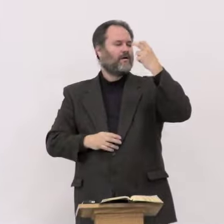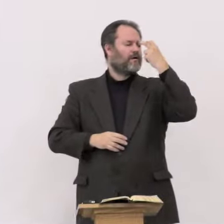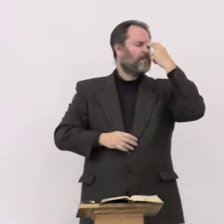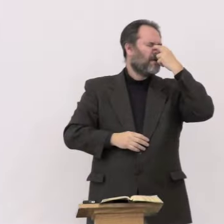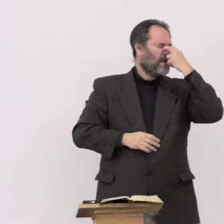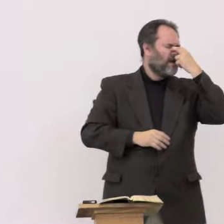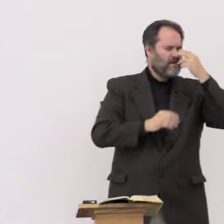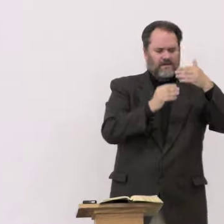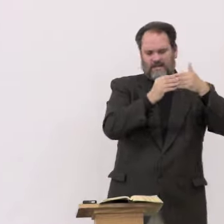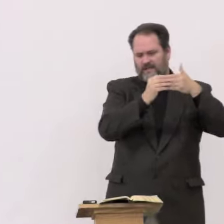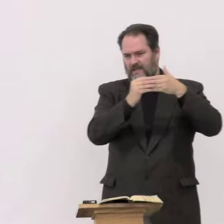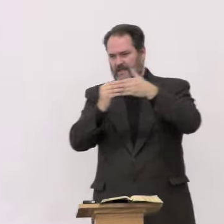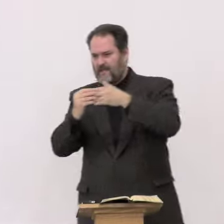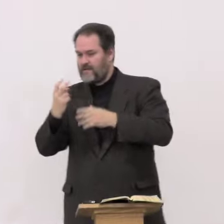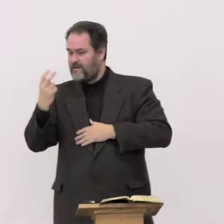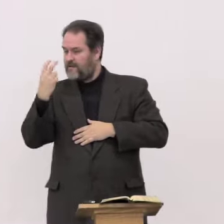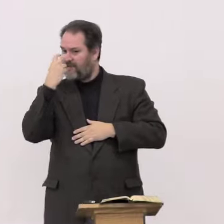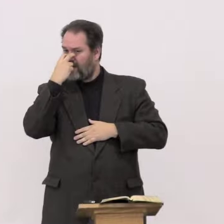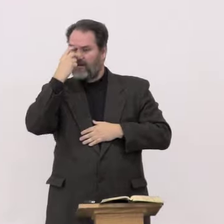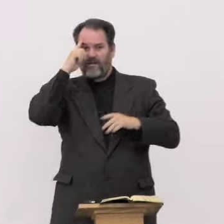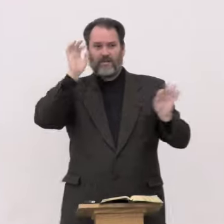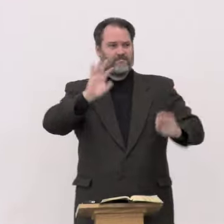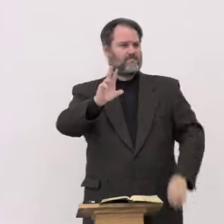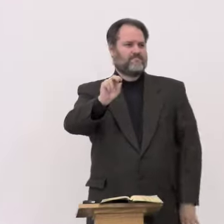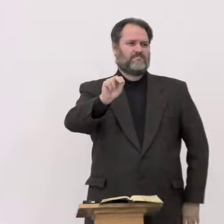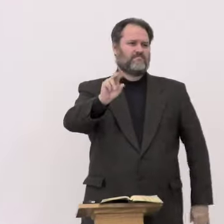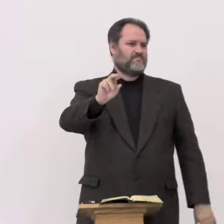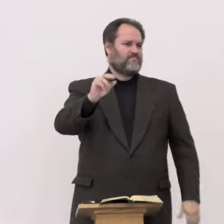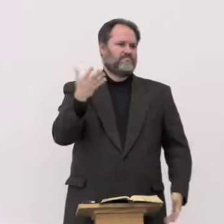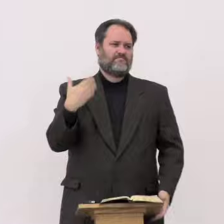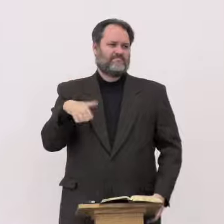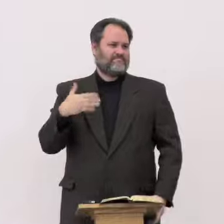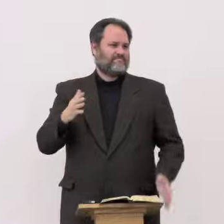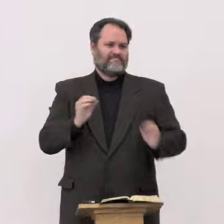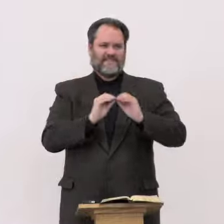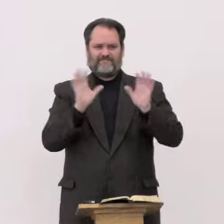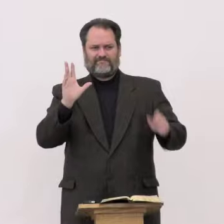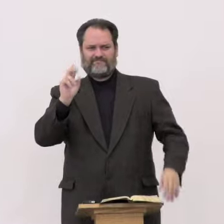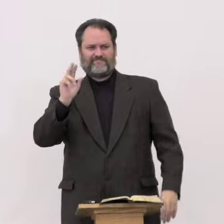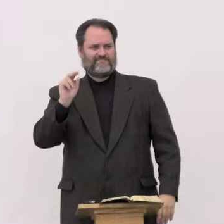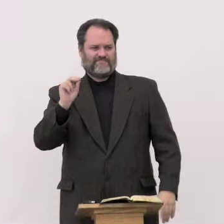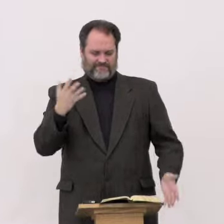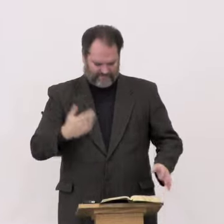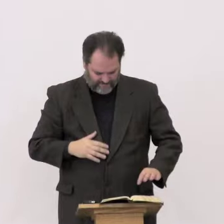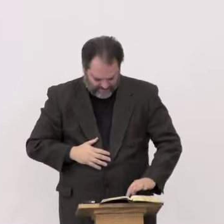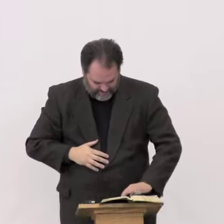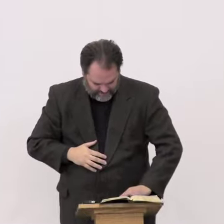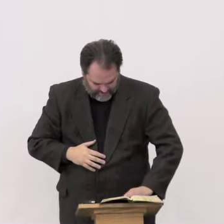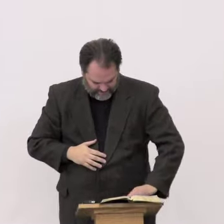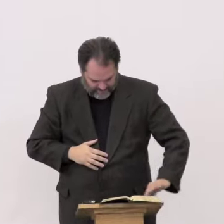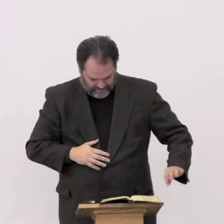And Jesus warned us about this. Blind man leading another blind man.